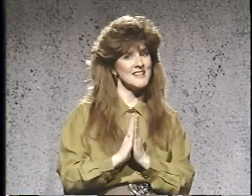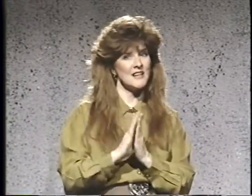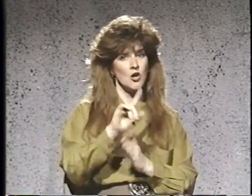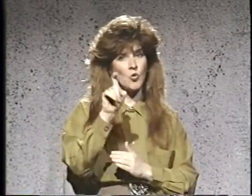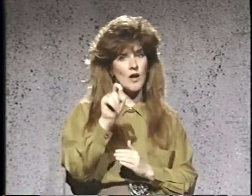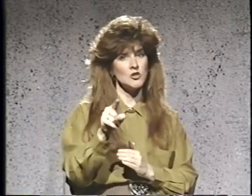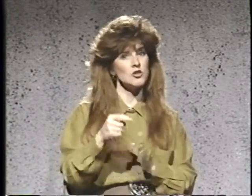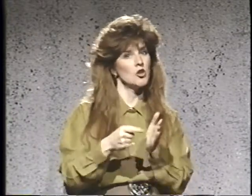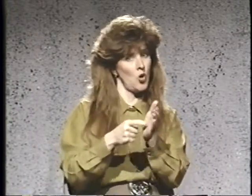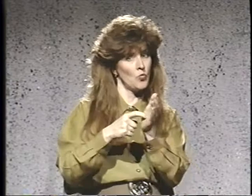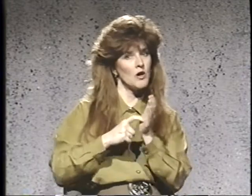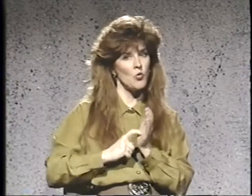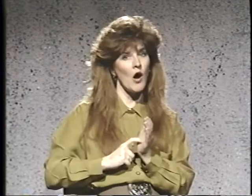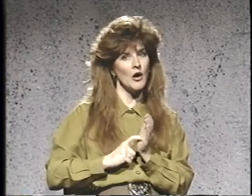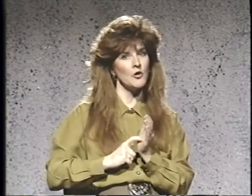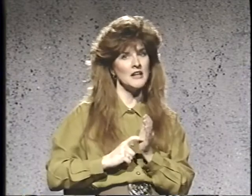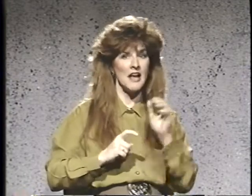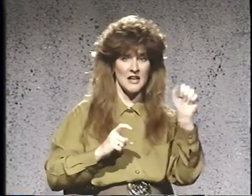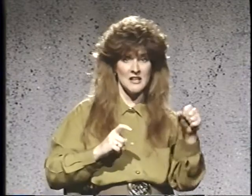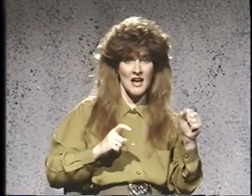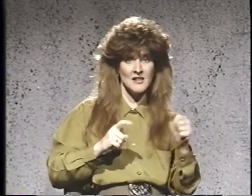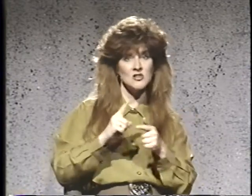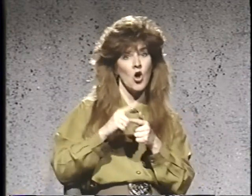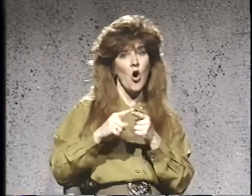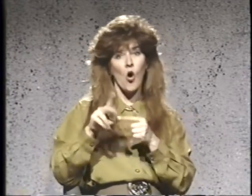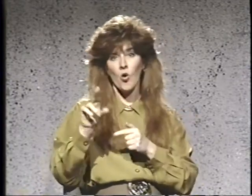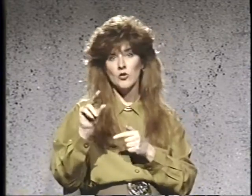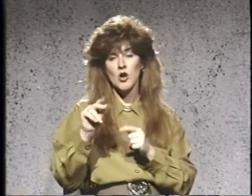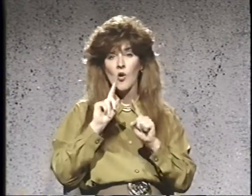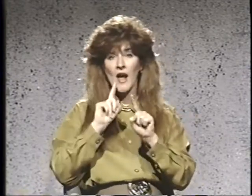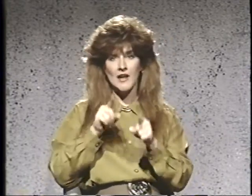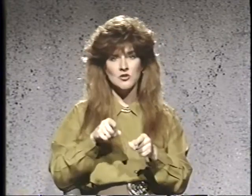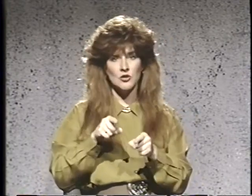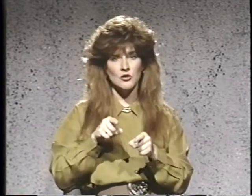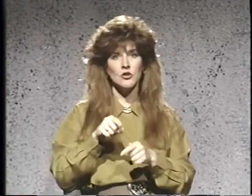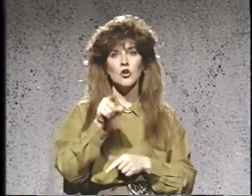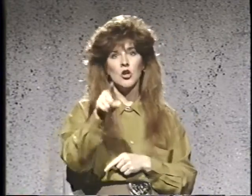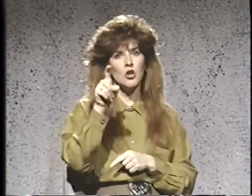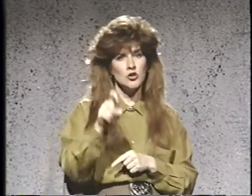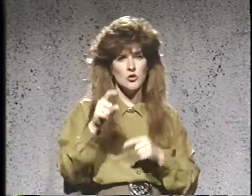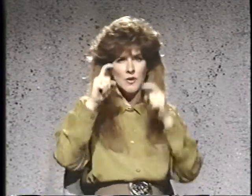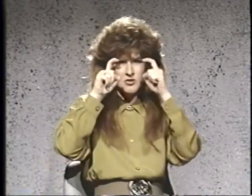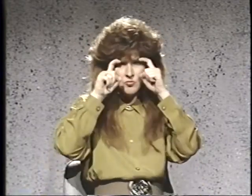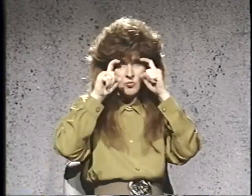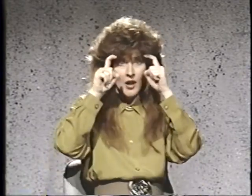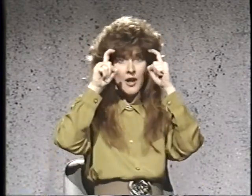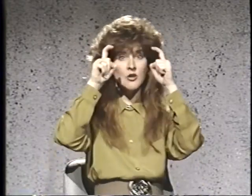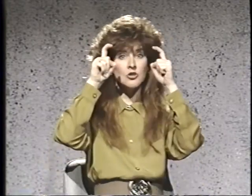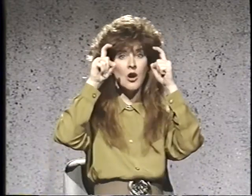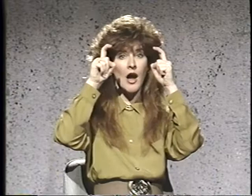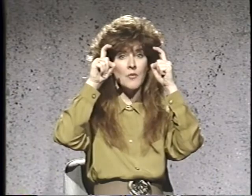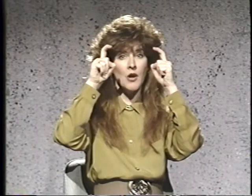a question requiring a yes or no answer, you must raise your